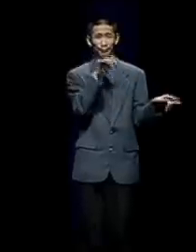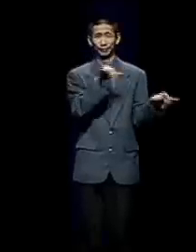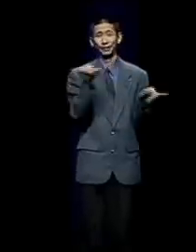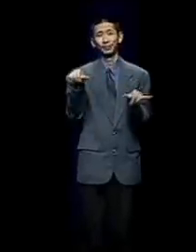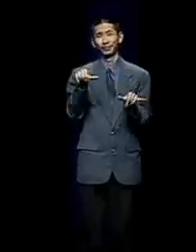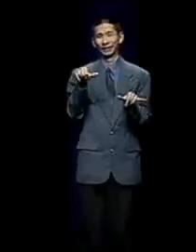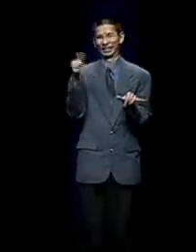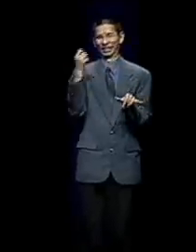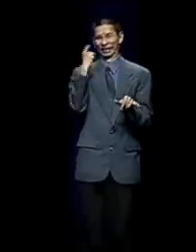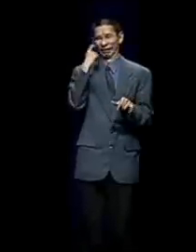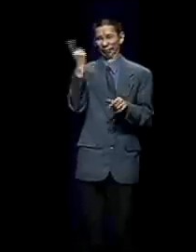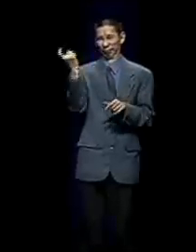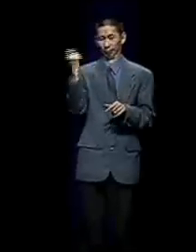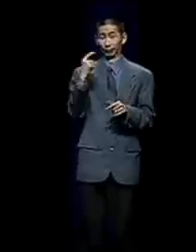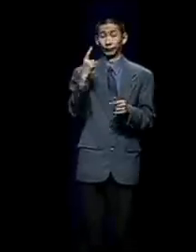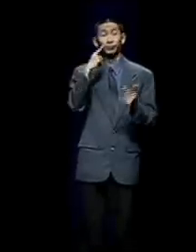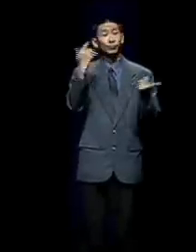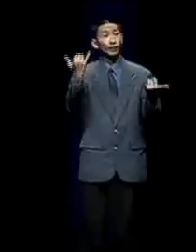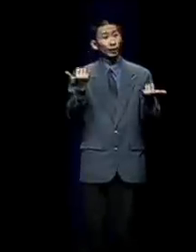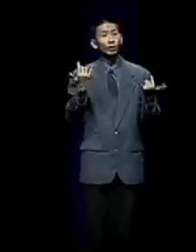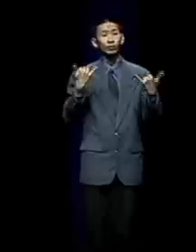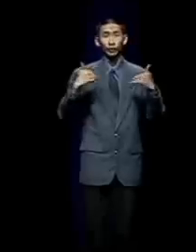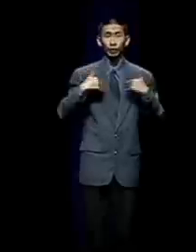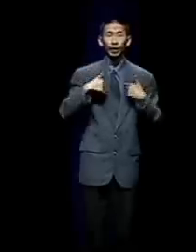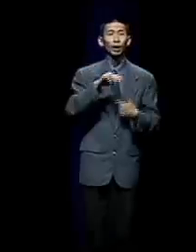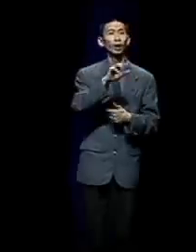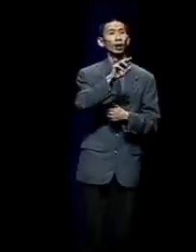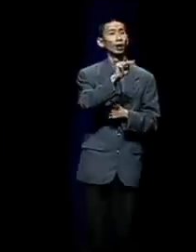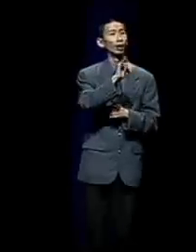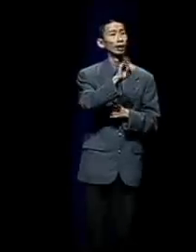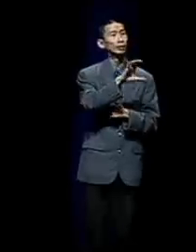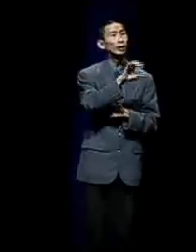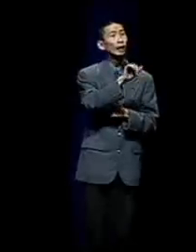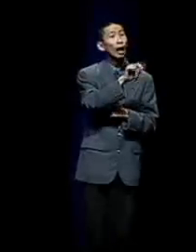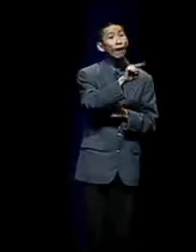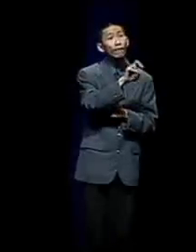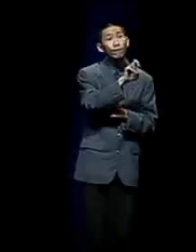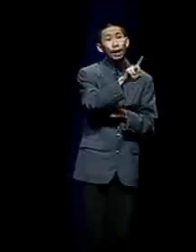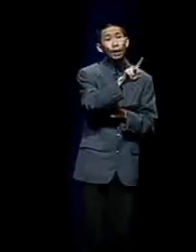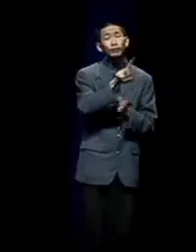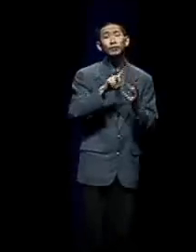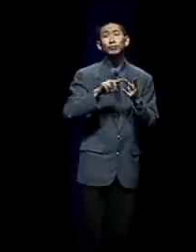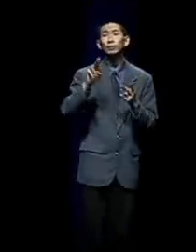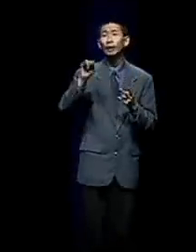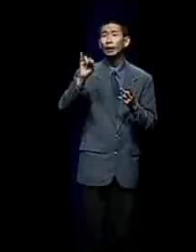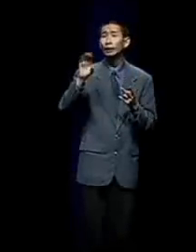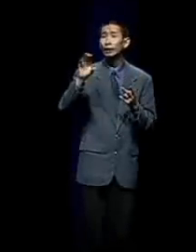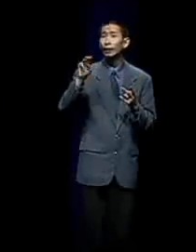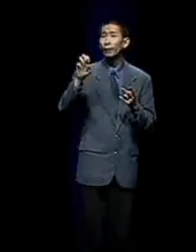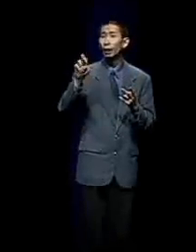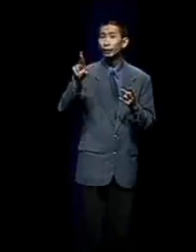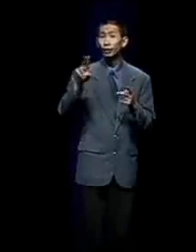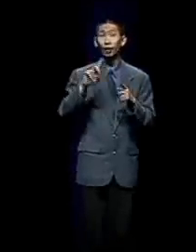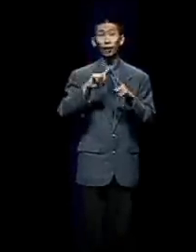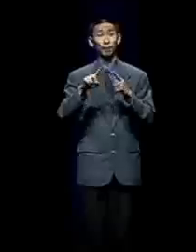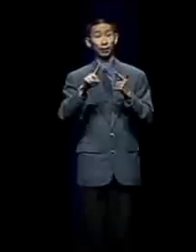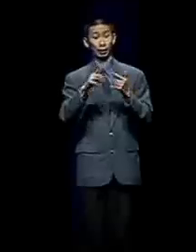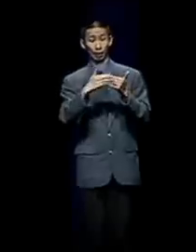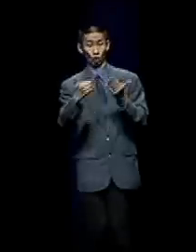For now, it will still be NIC Master, NIC Advanced, just like always. There just won't be any new ones for a while. And then